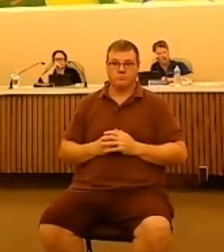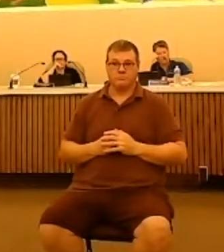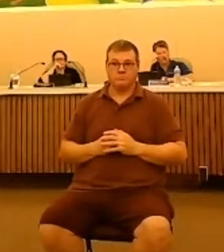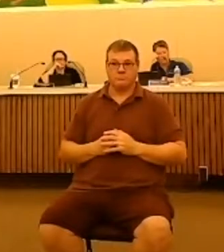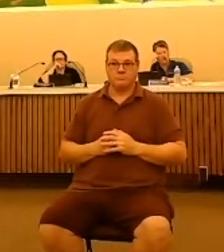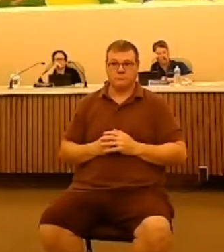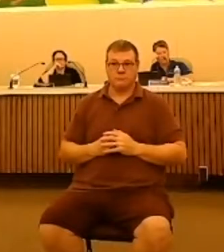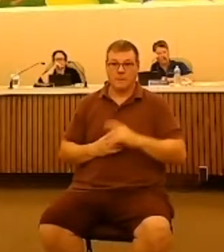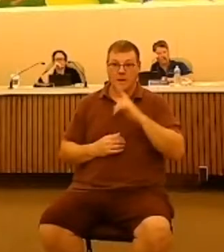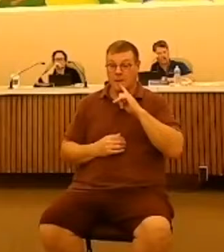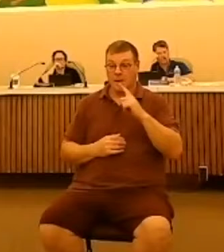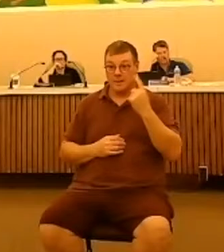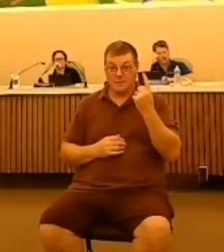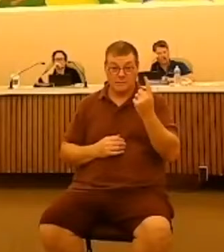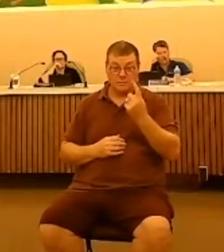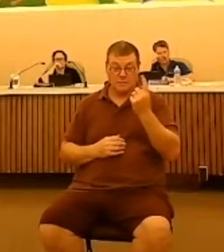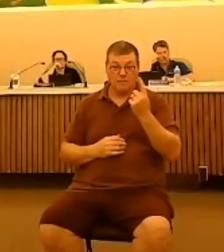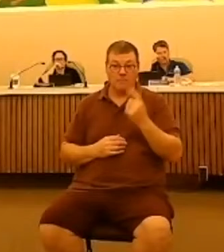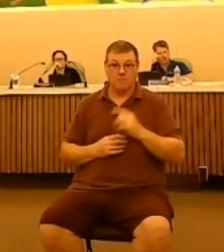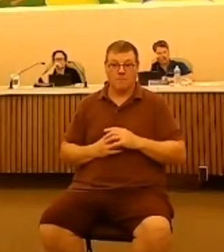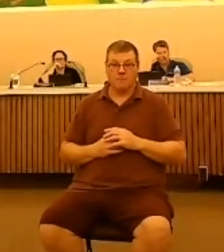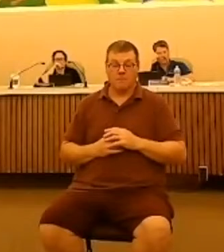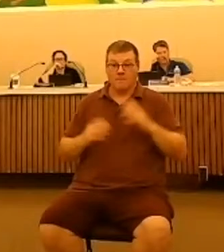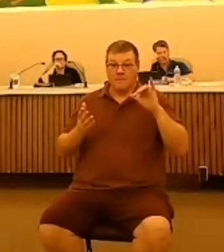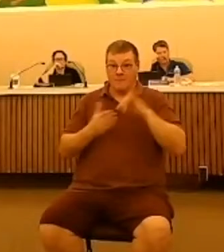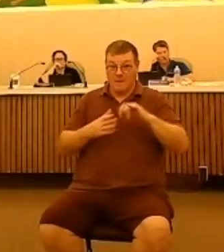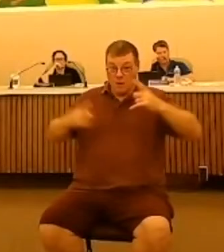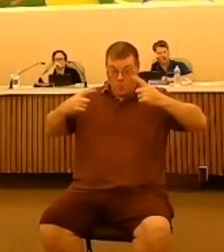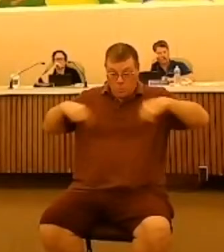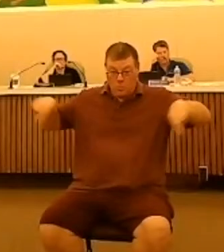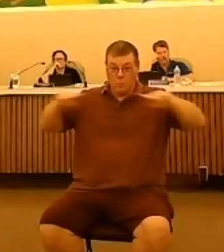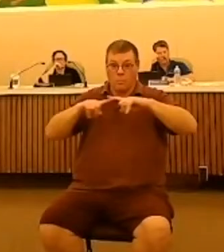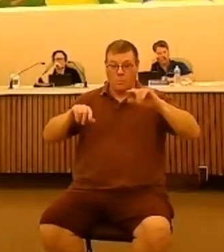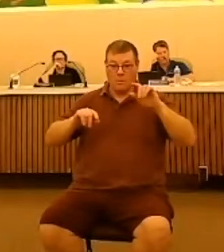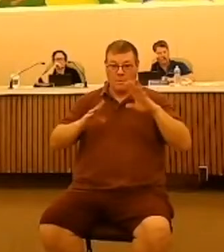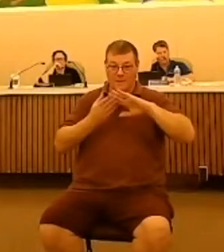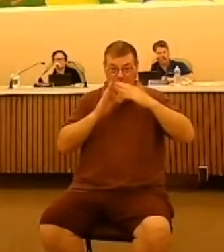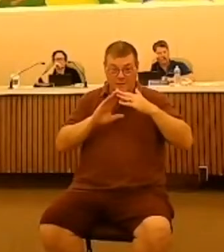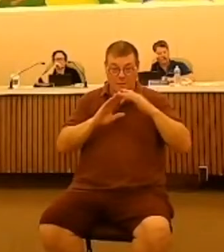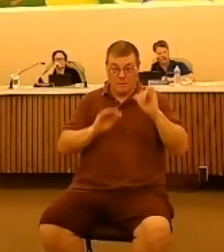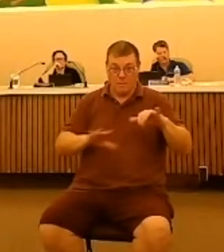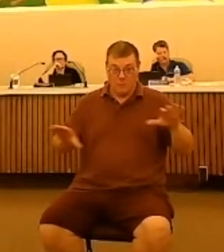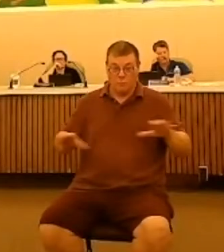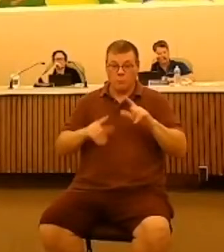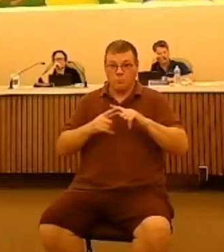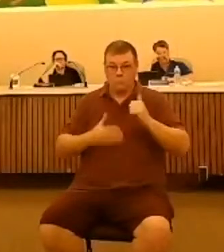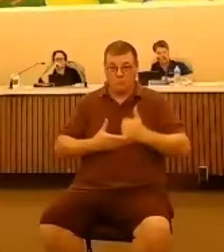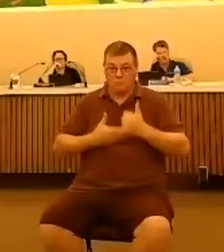You know, is there something that we can do to help